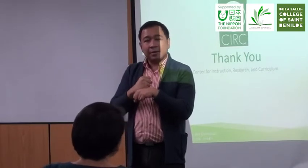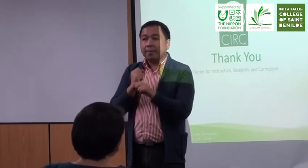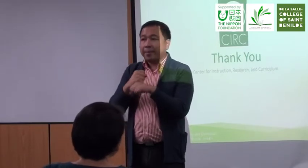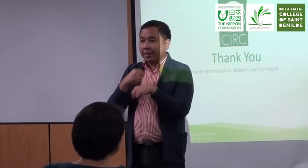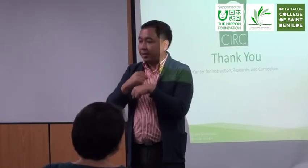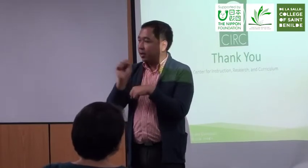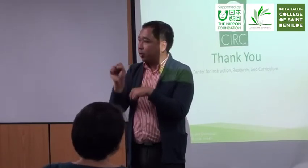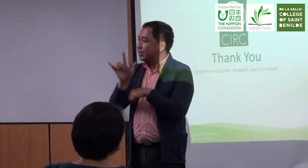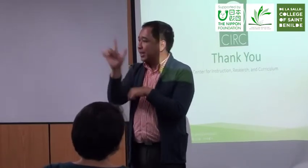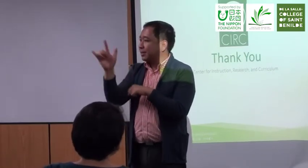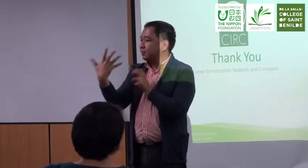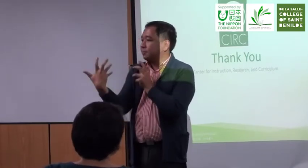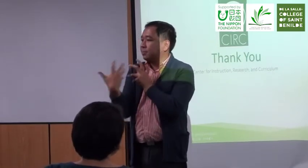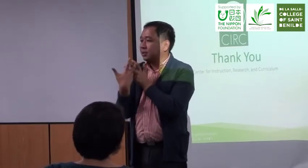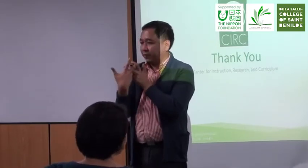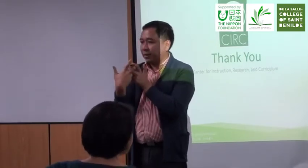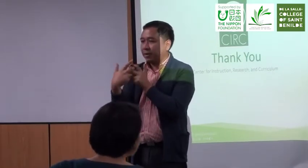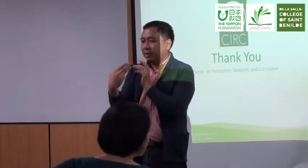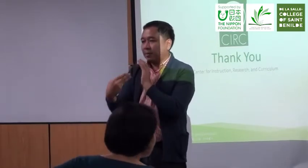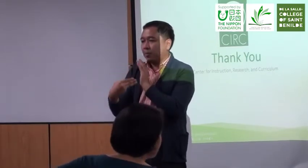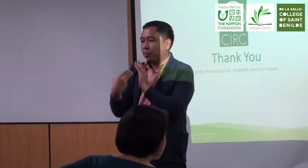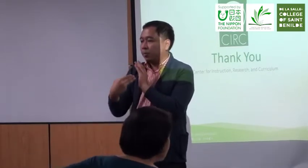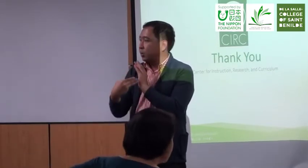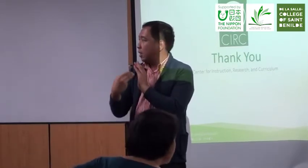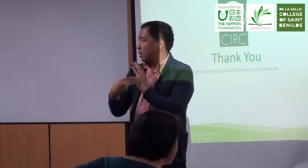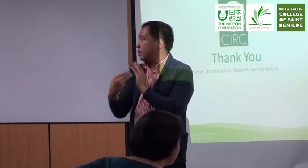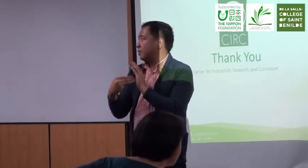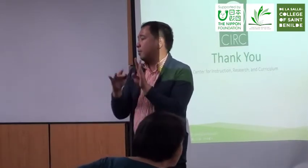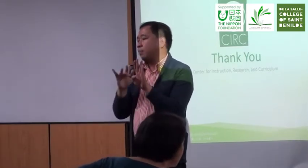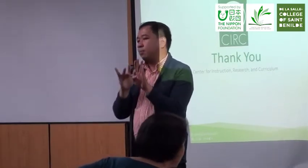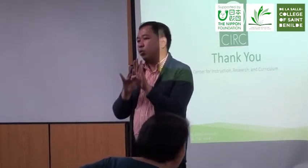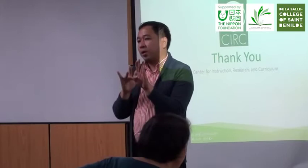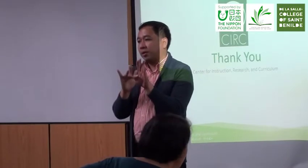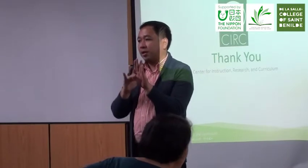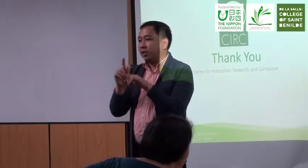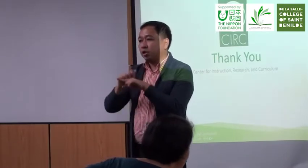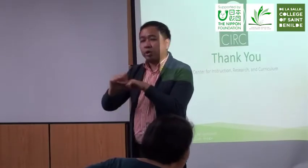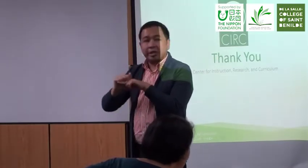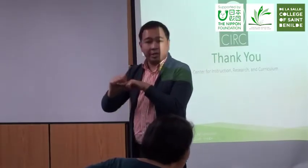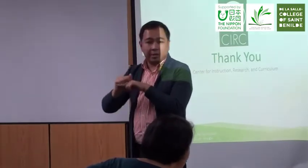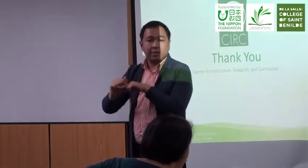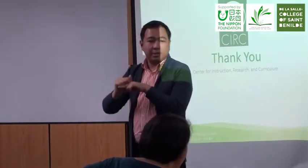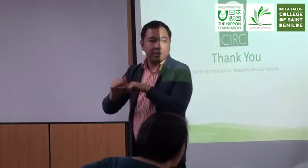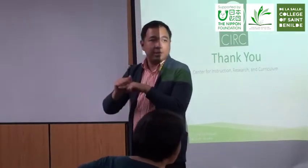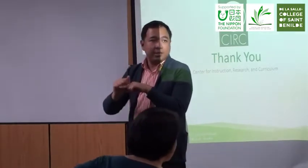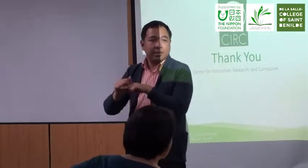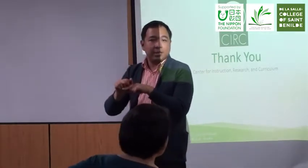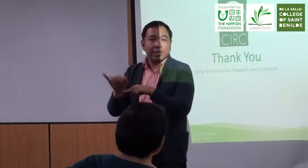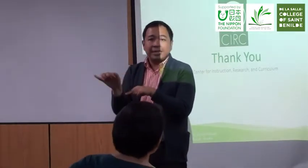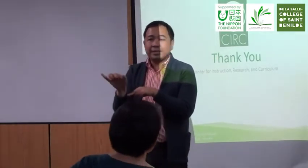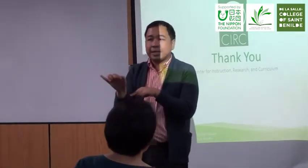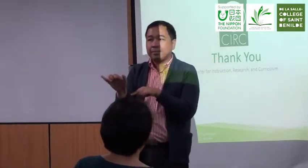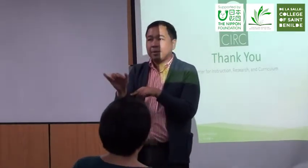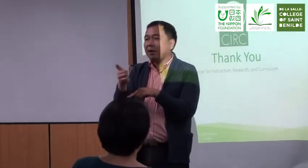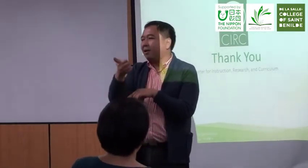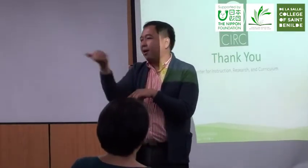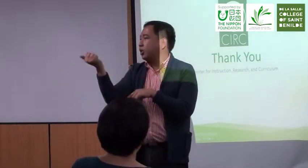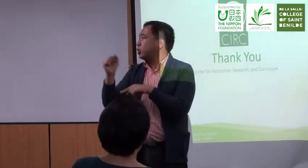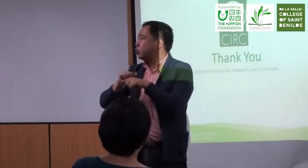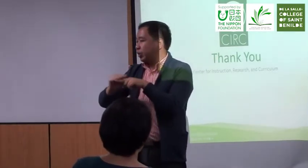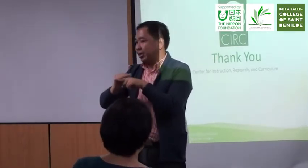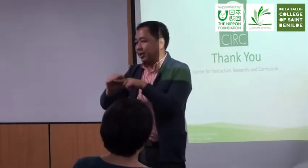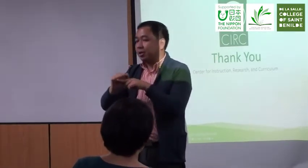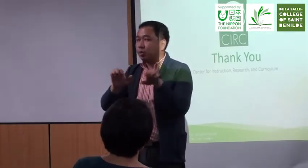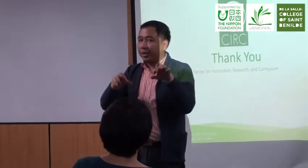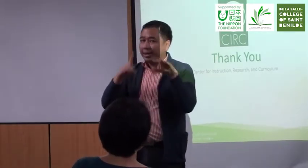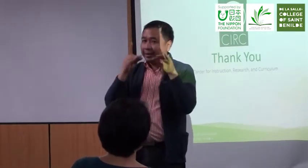an SDA specific MOODLE training, and of course other trainings that the EdTech office